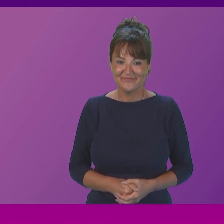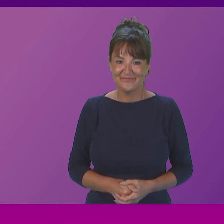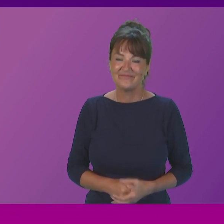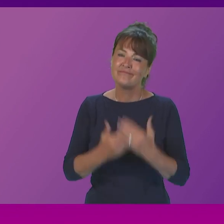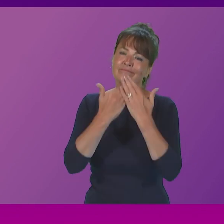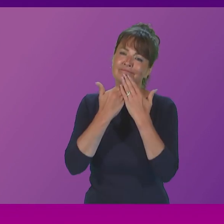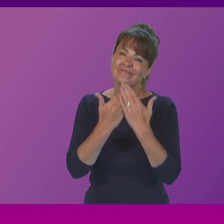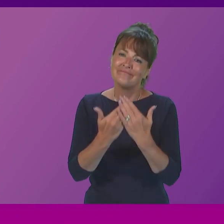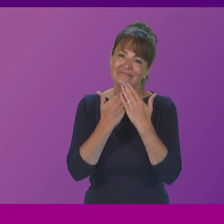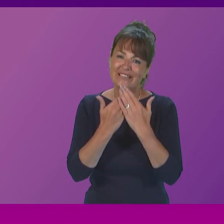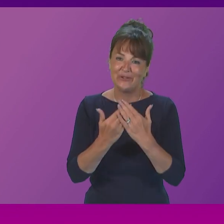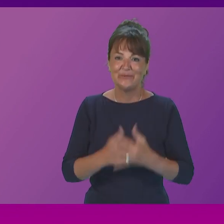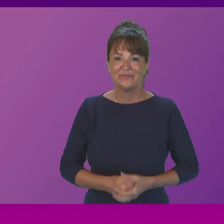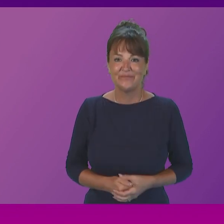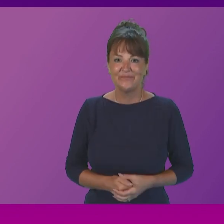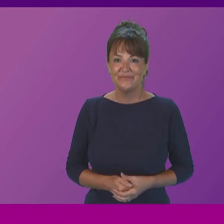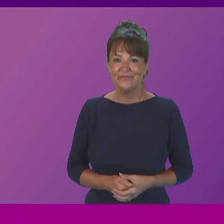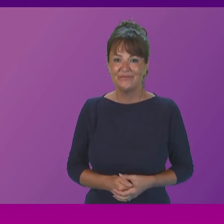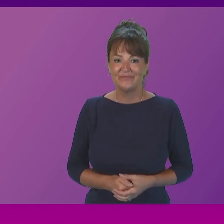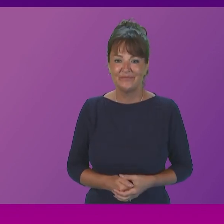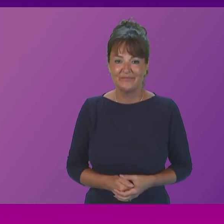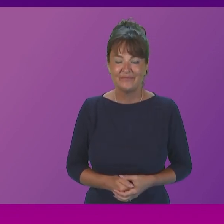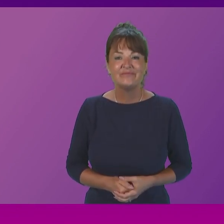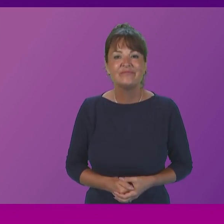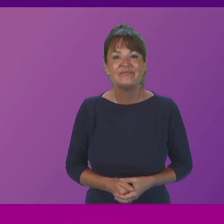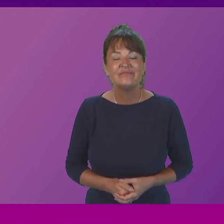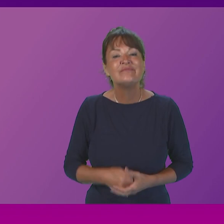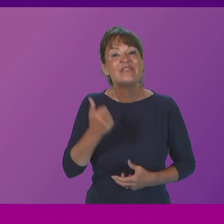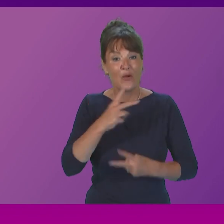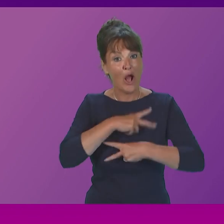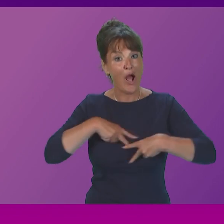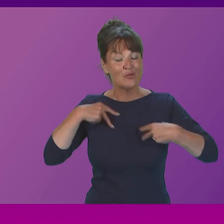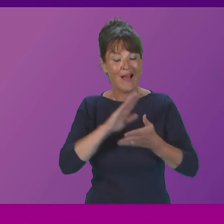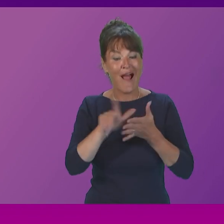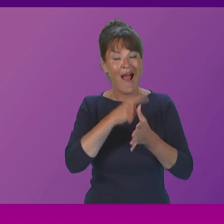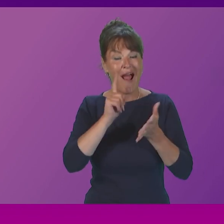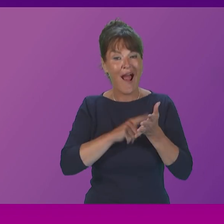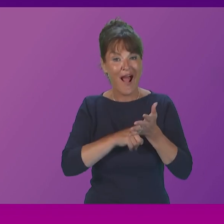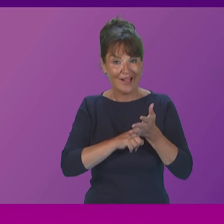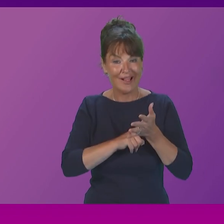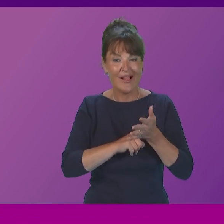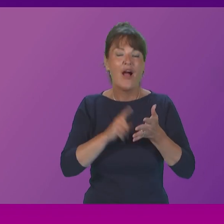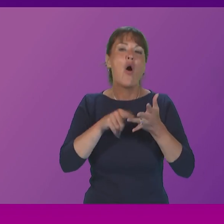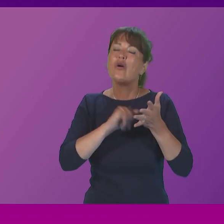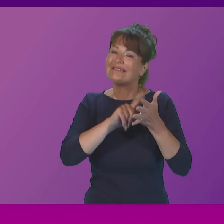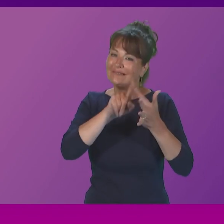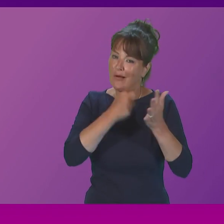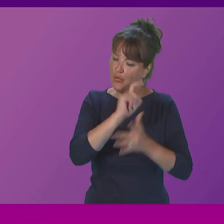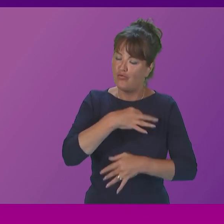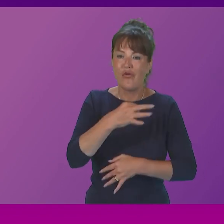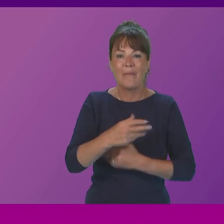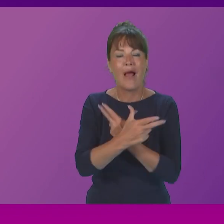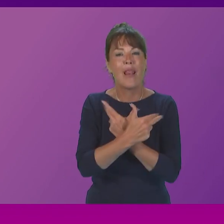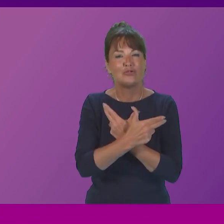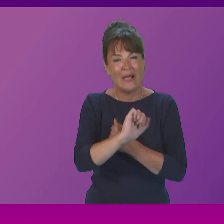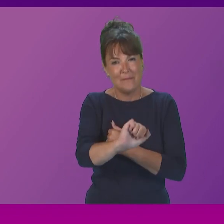Thank you very much, Maggie. I would now like to invite Councillor Hal Osler, who represents the Scottish Liberal Democrat Party